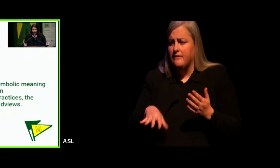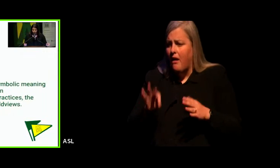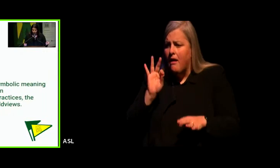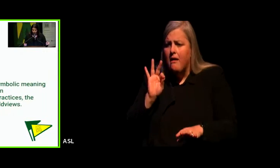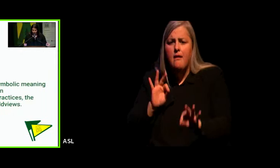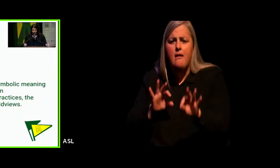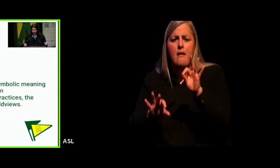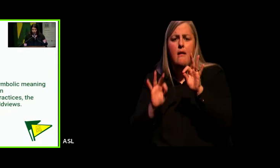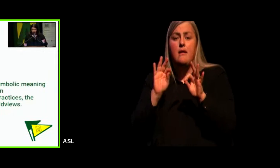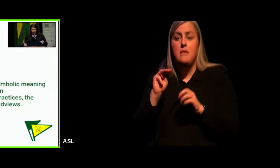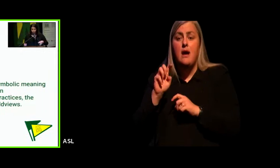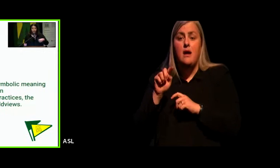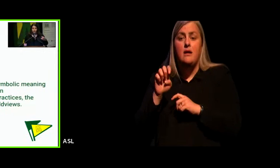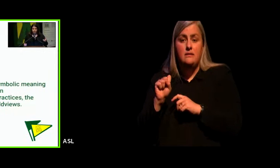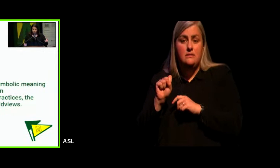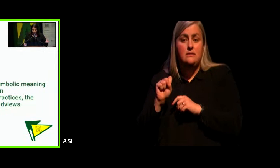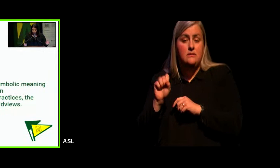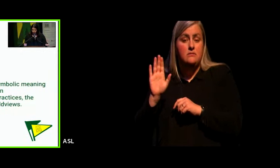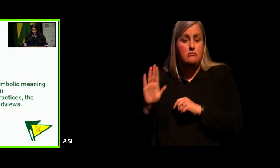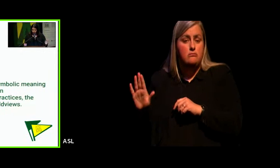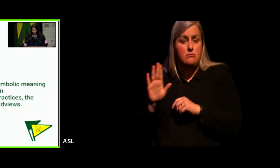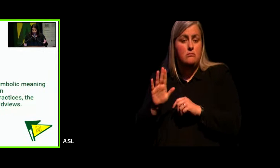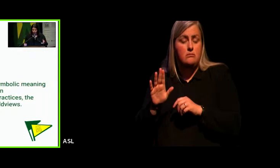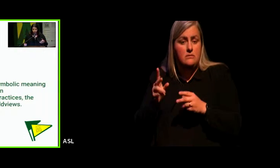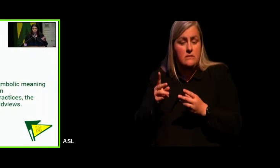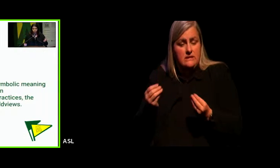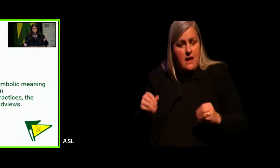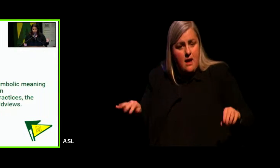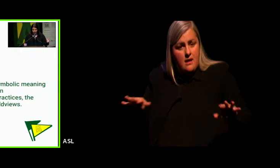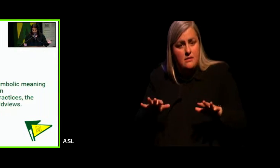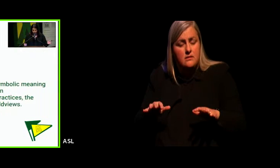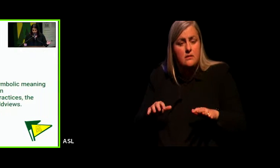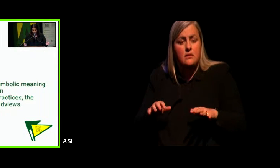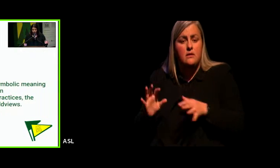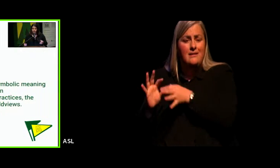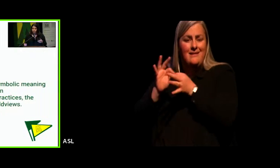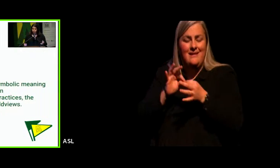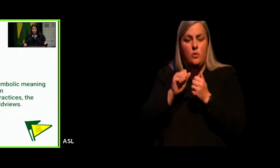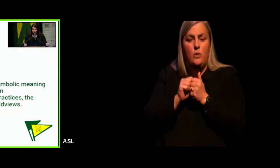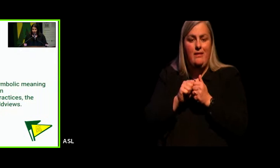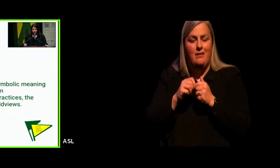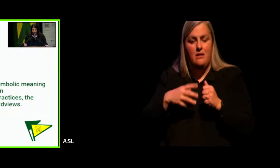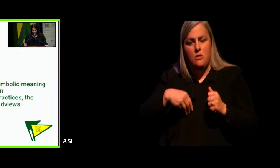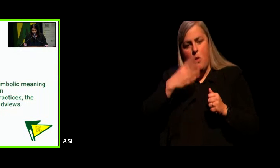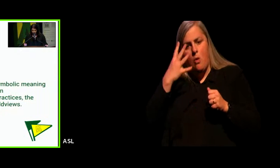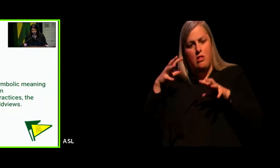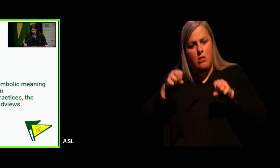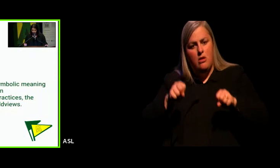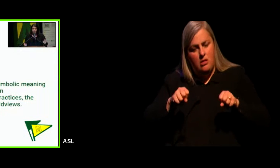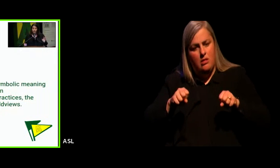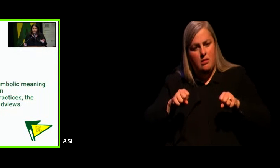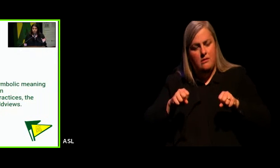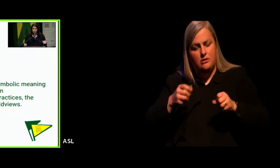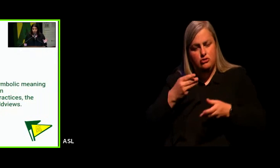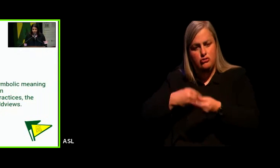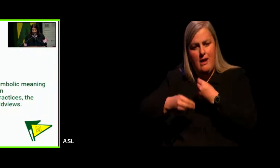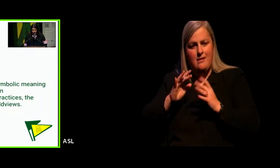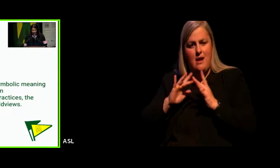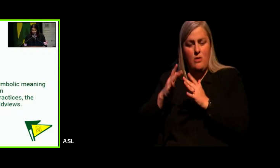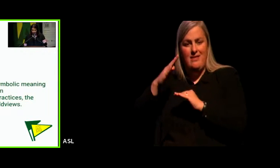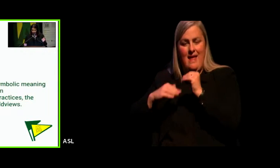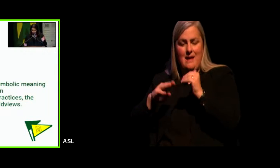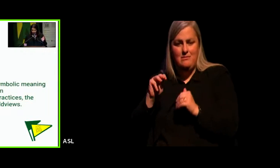Métis archaeological sites is more easily associated, in fact, with colonial trade networks than with Métis identity. In situations